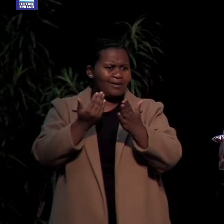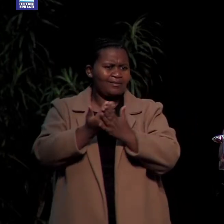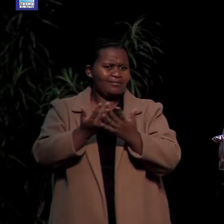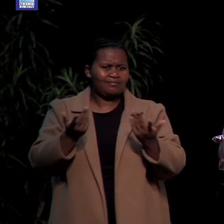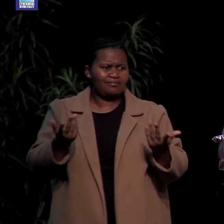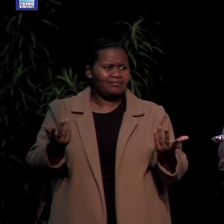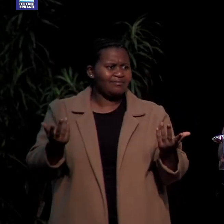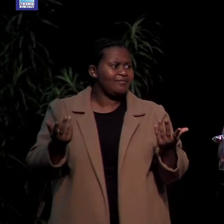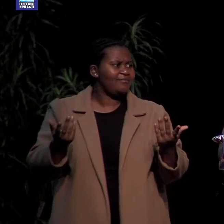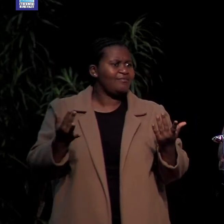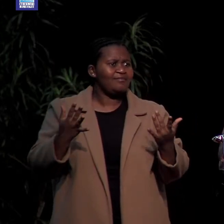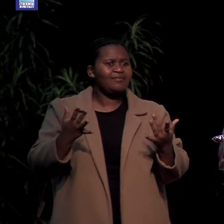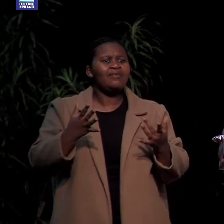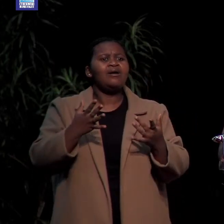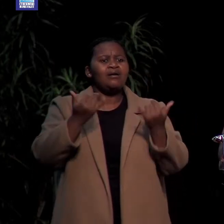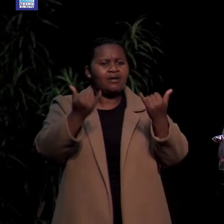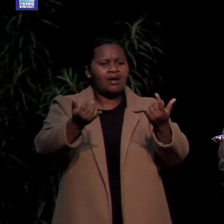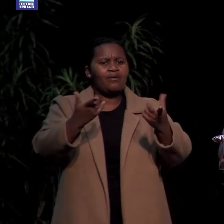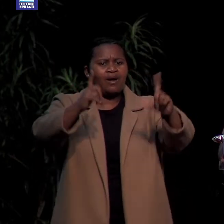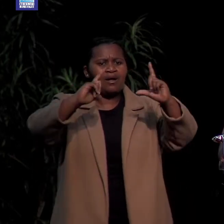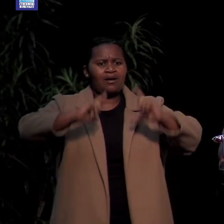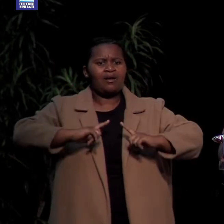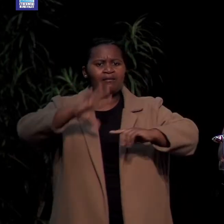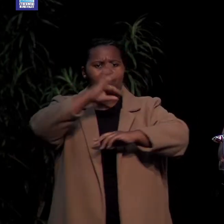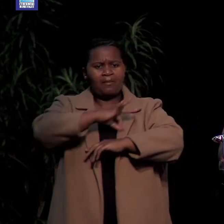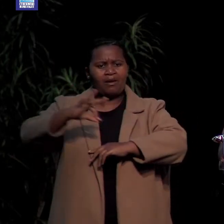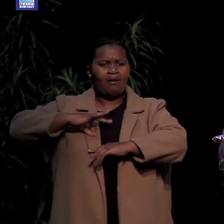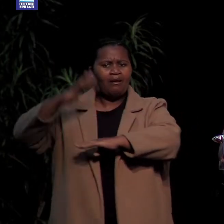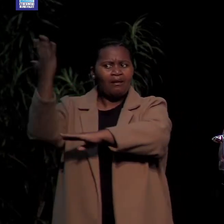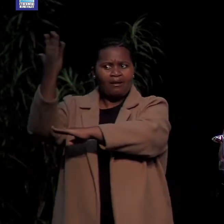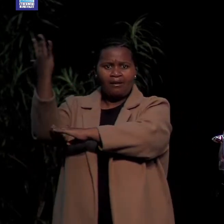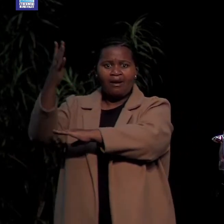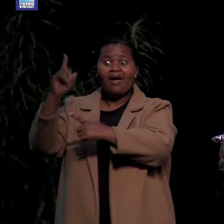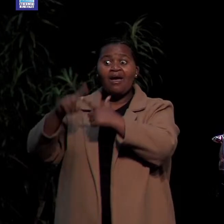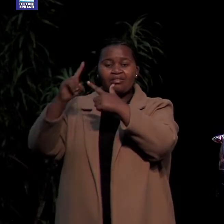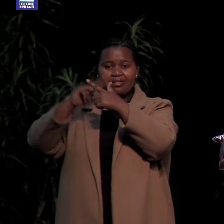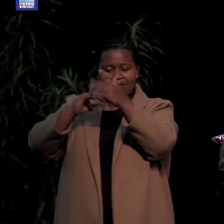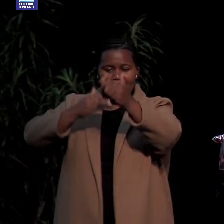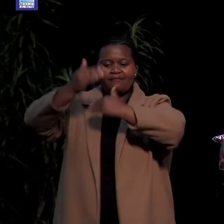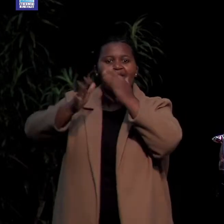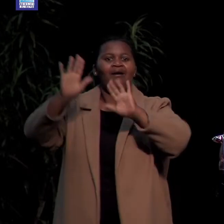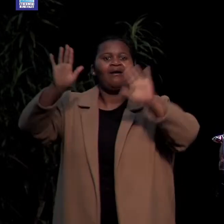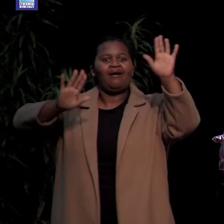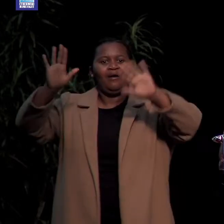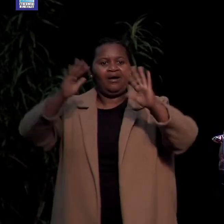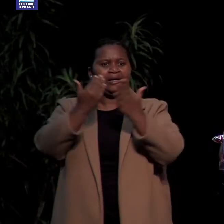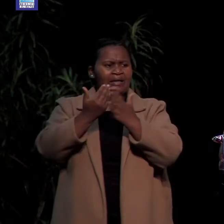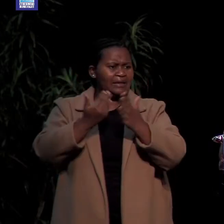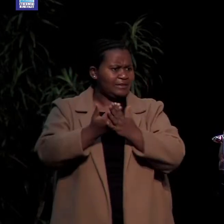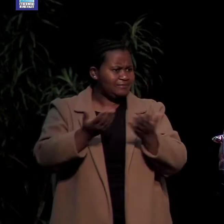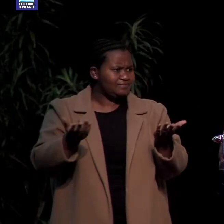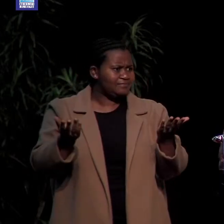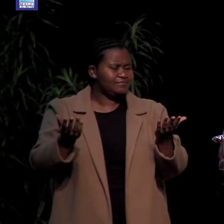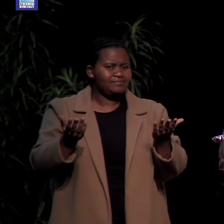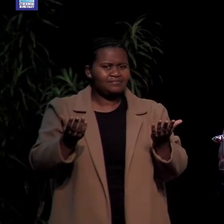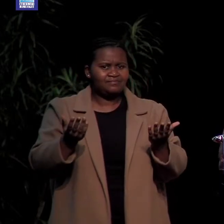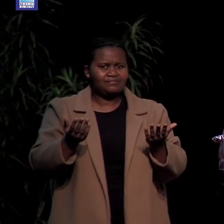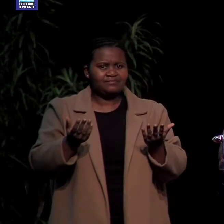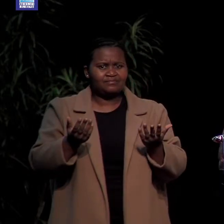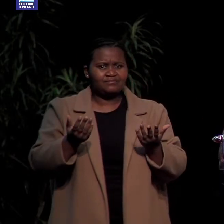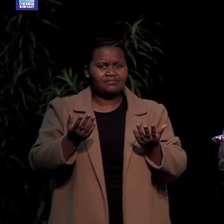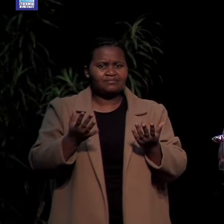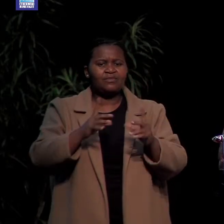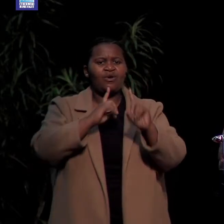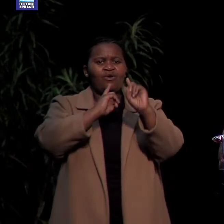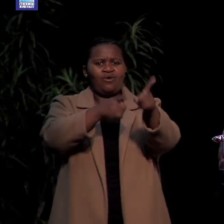presented. Let's allow the mayor to address you. Then I will take hands after that.